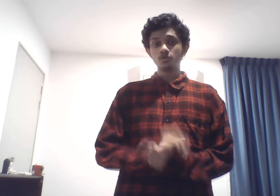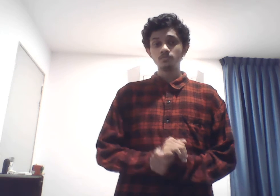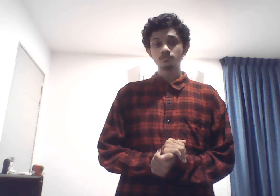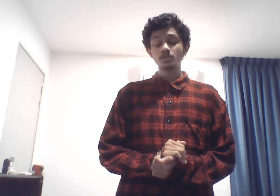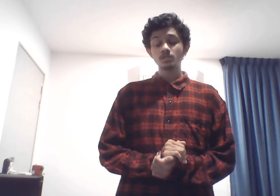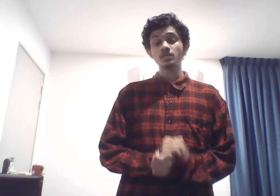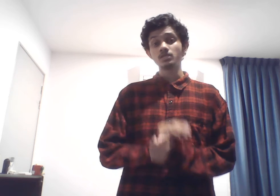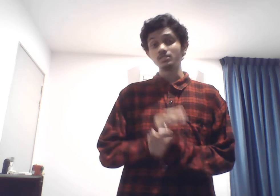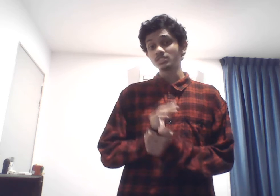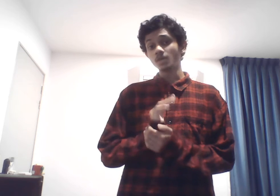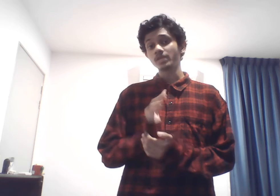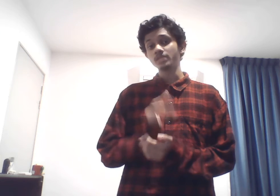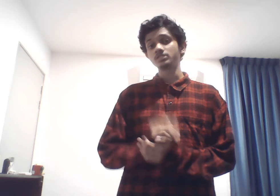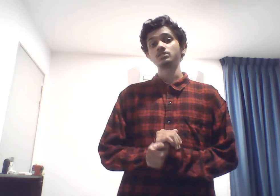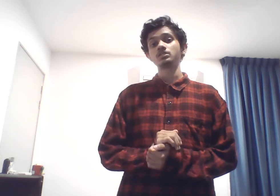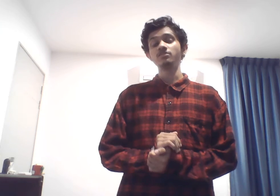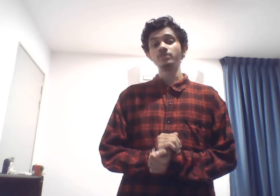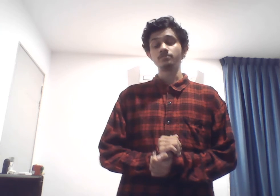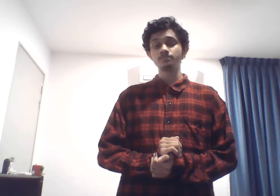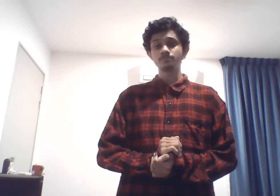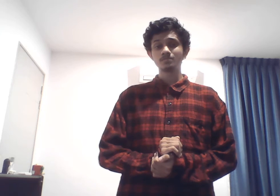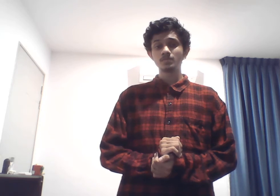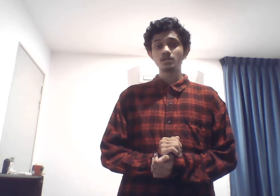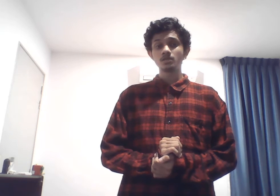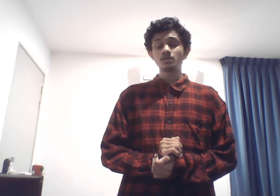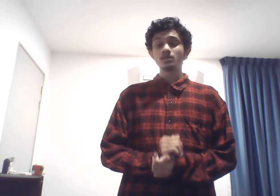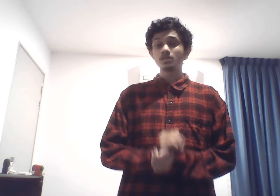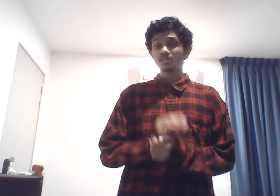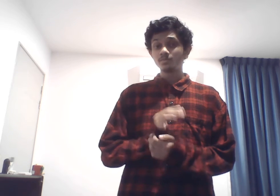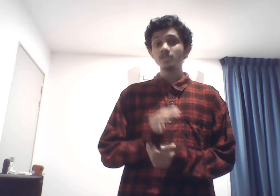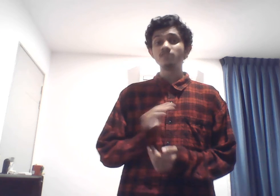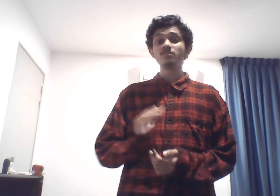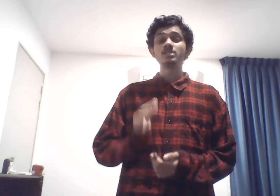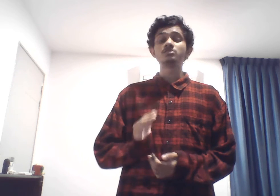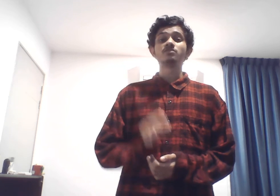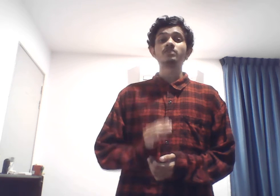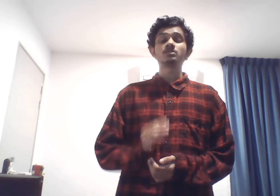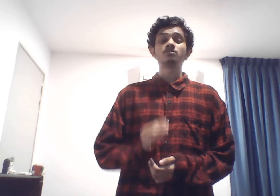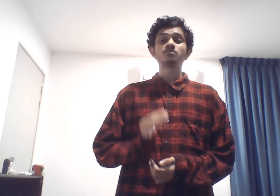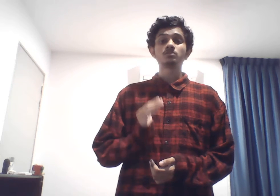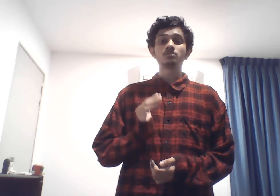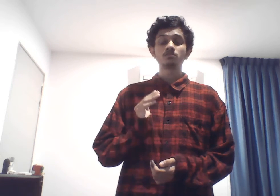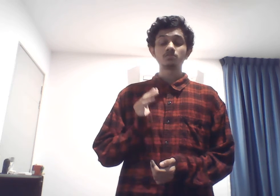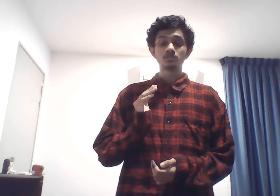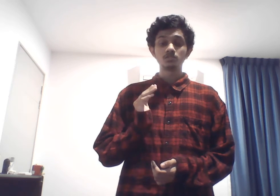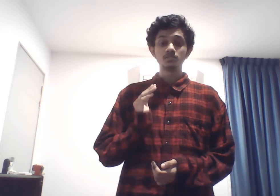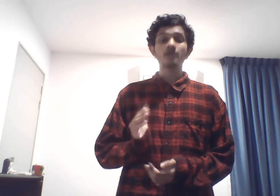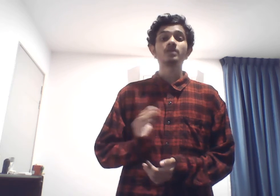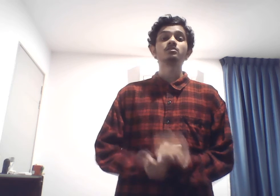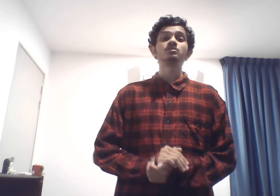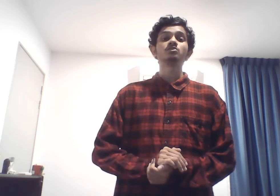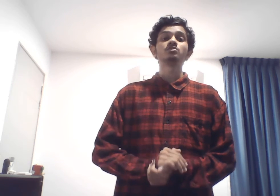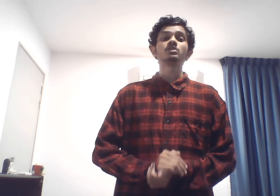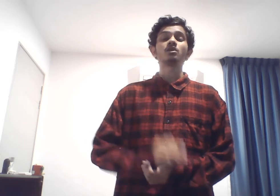Furthermore, in some cases it may even lead to the victim dying due to the loss